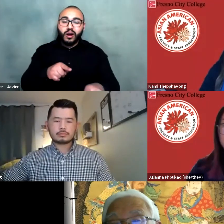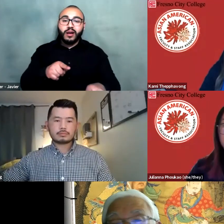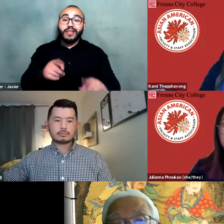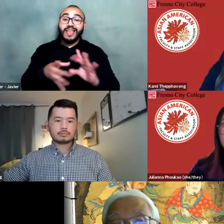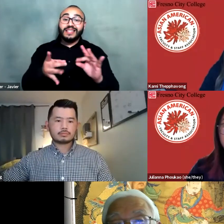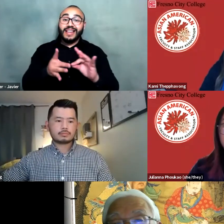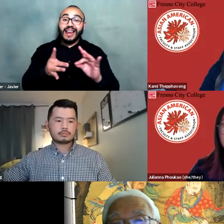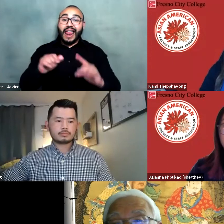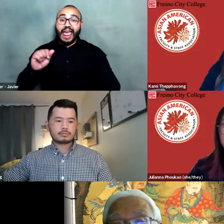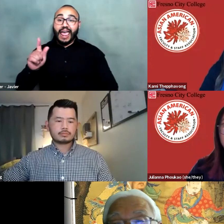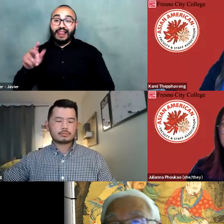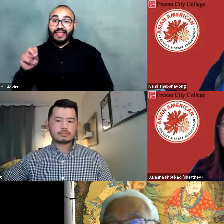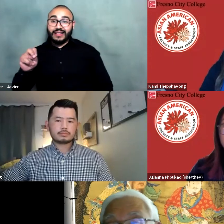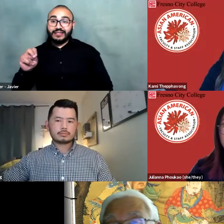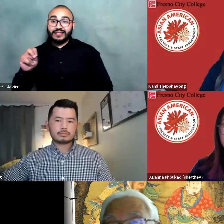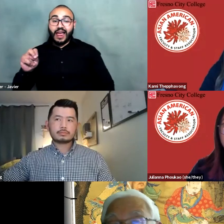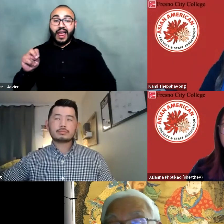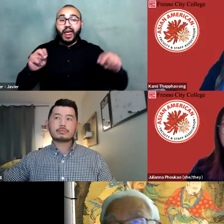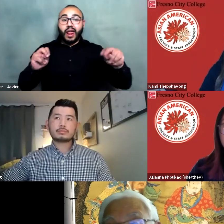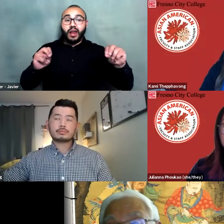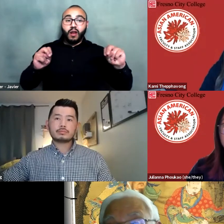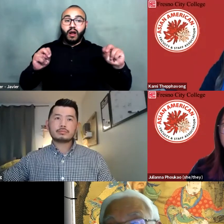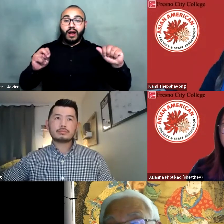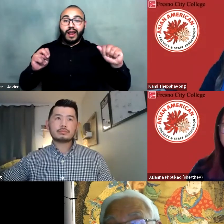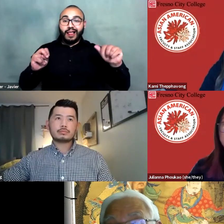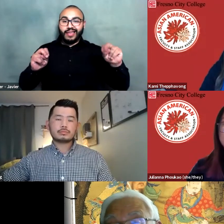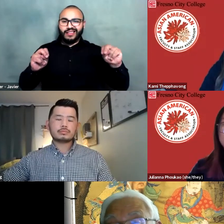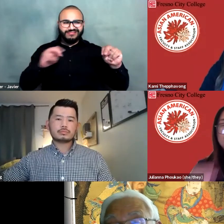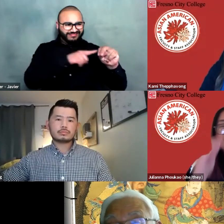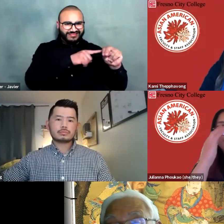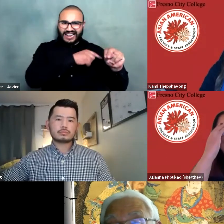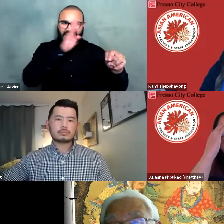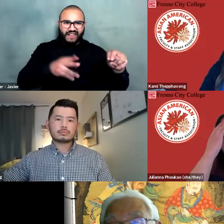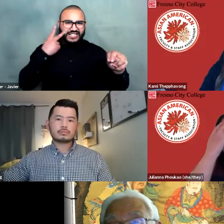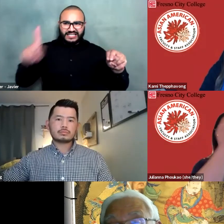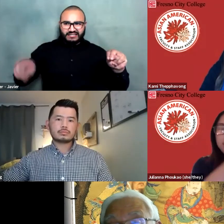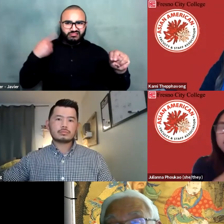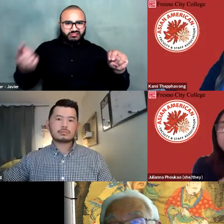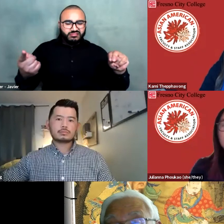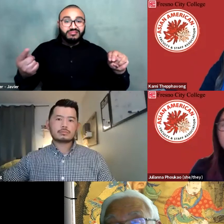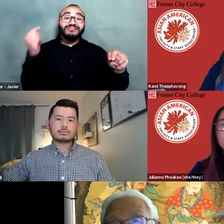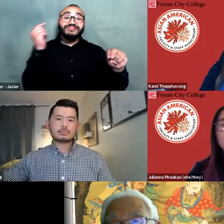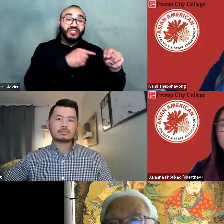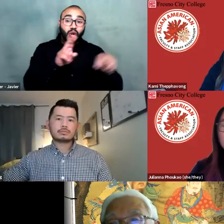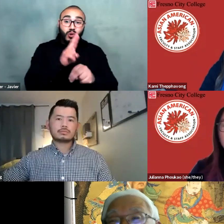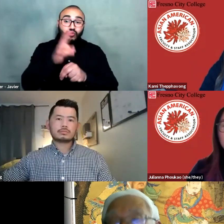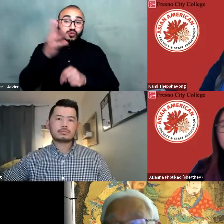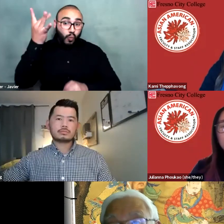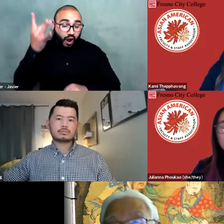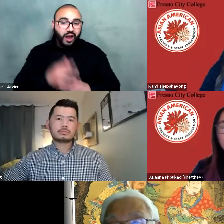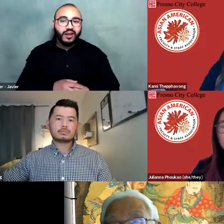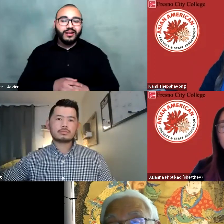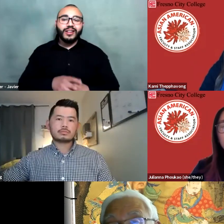non-aliens. I've never seen the word non-alien before. And the reason they use non-alien, it should